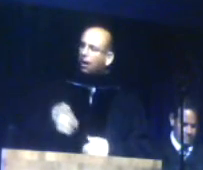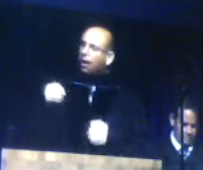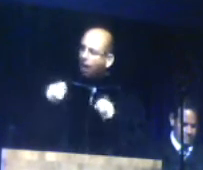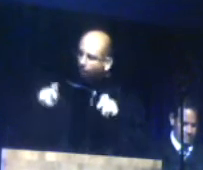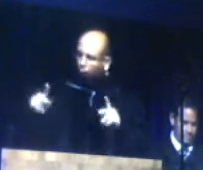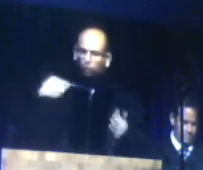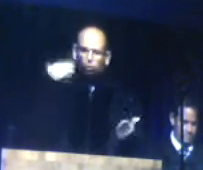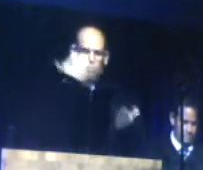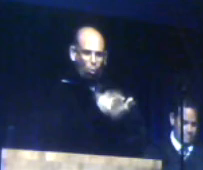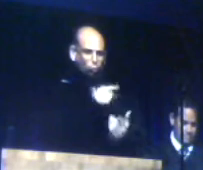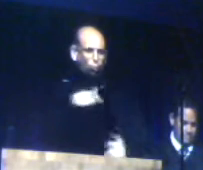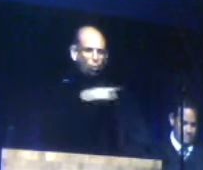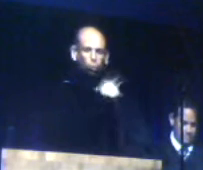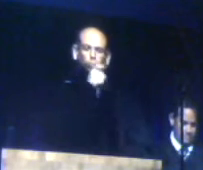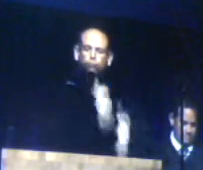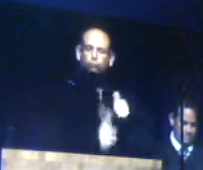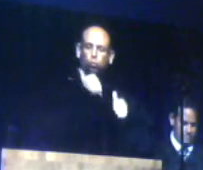does not always go for the most qualified,